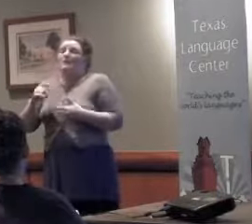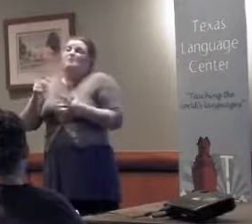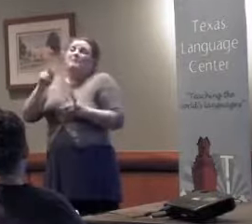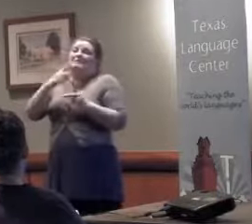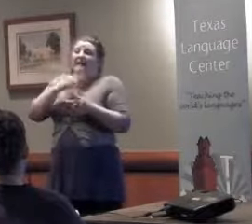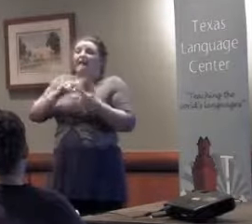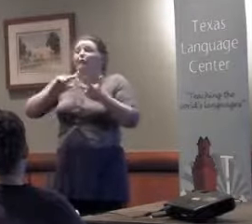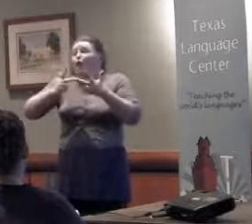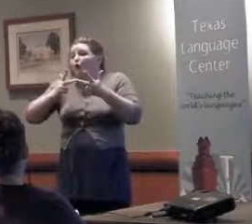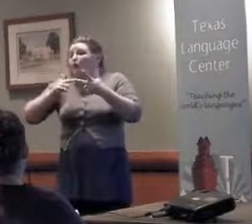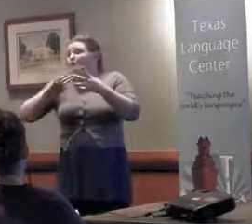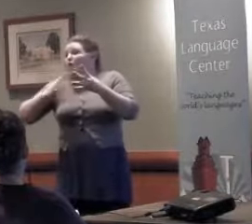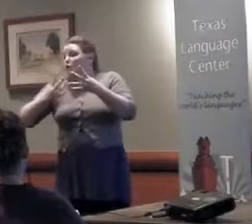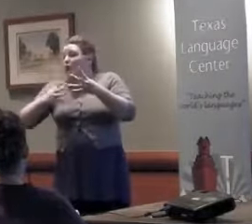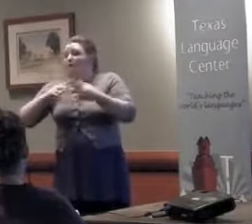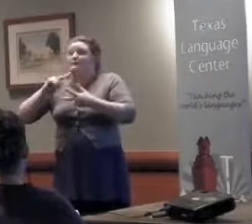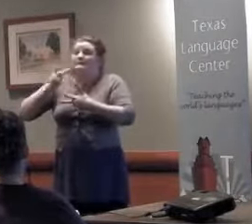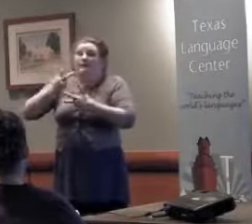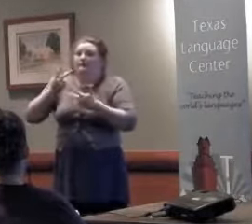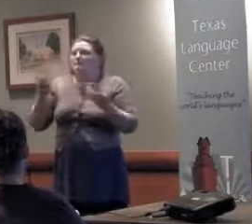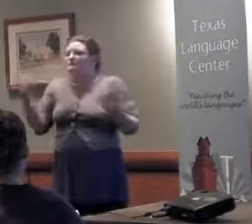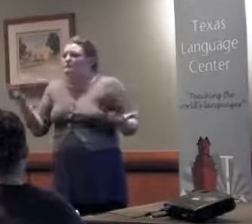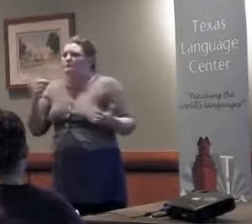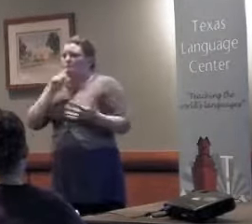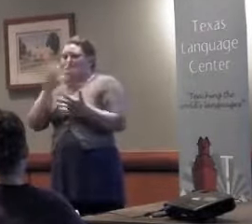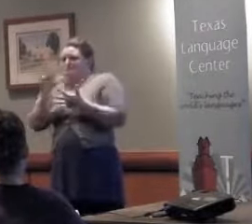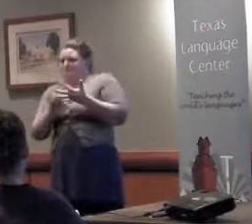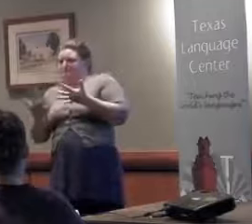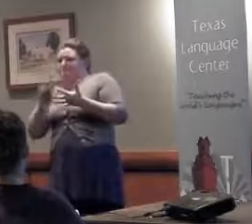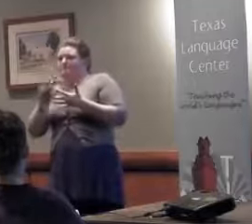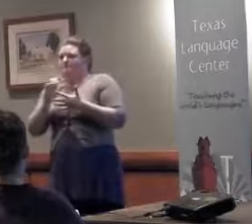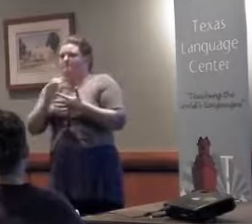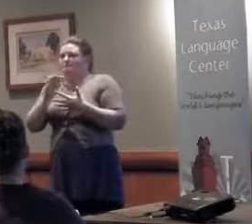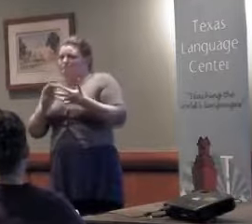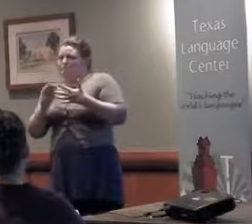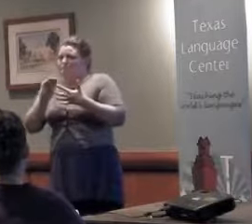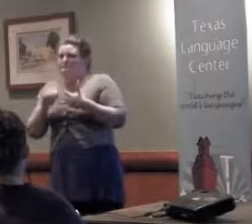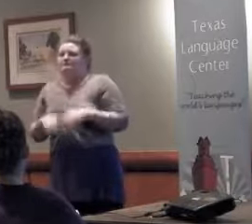or fourth or second. So it's somewhere in there.